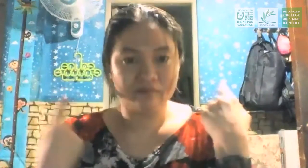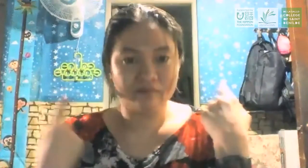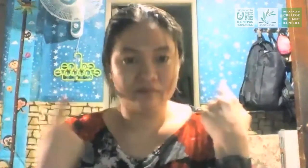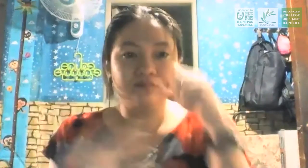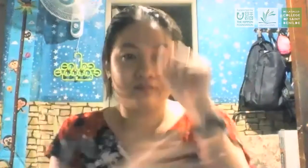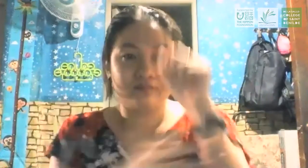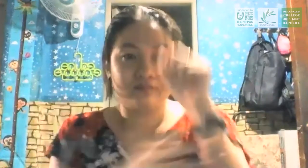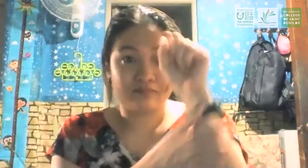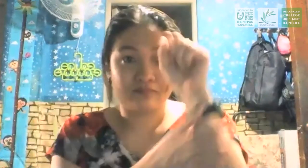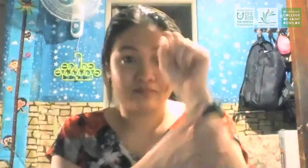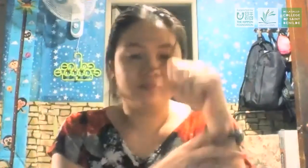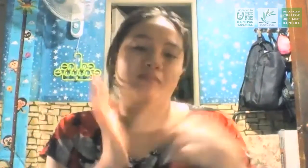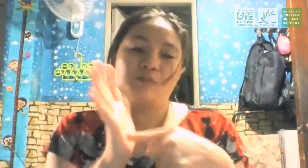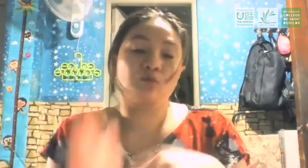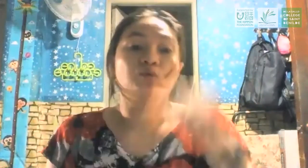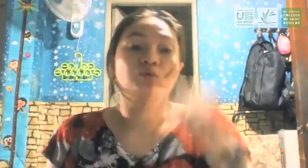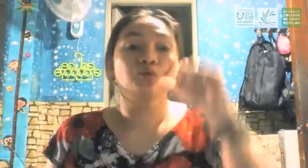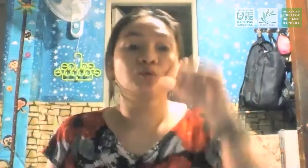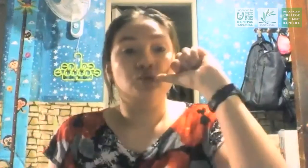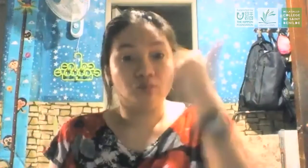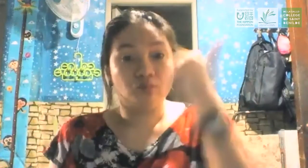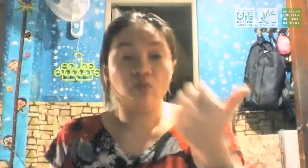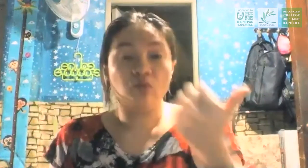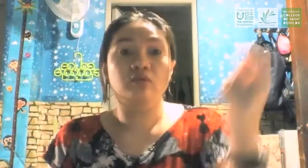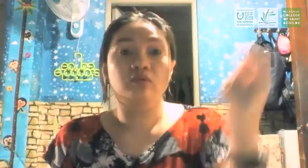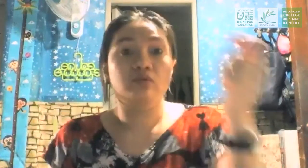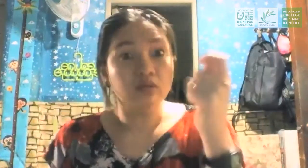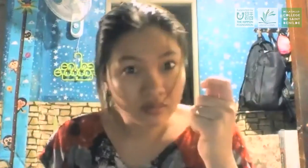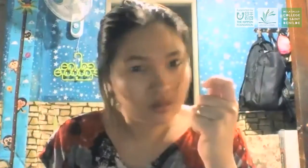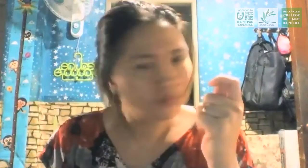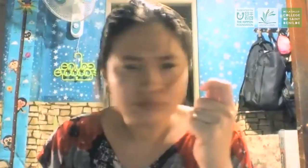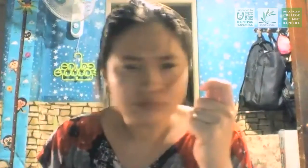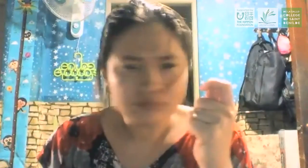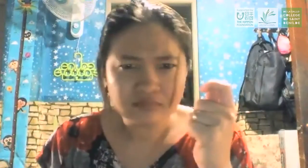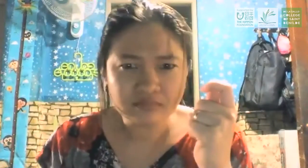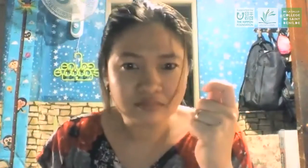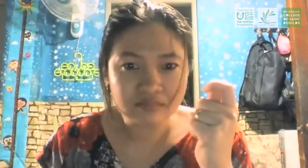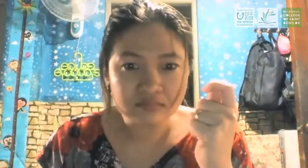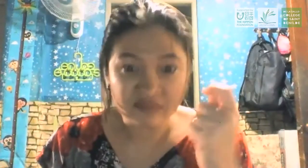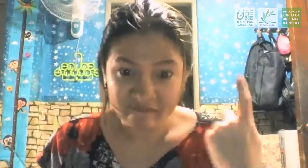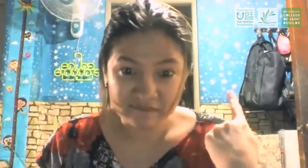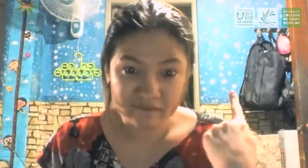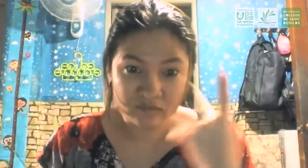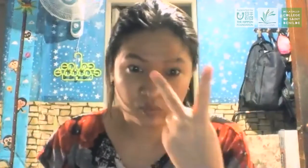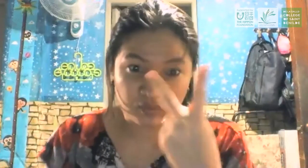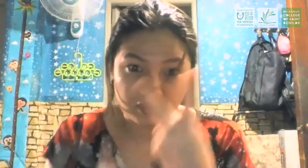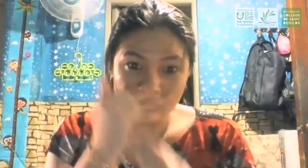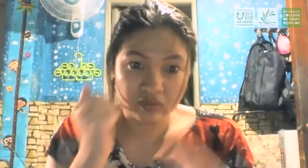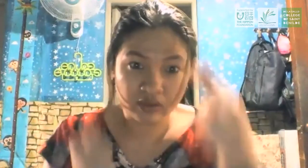So in the deaf community, there is like the head shake. Tomorrow's Tuesday, right? Yes and no.